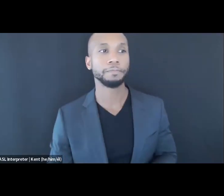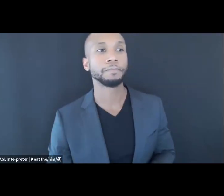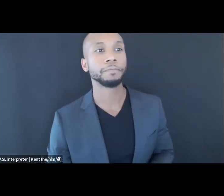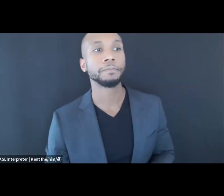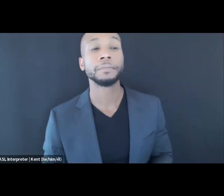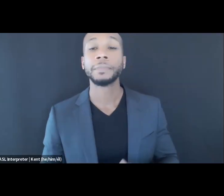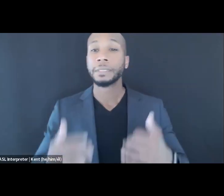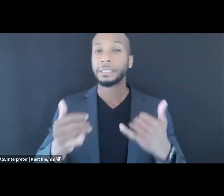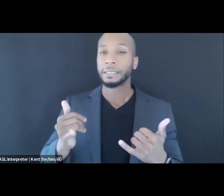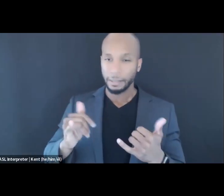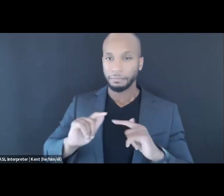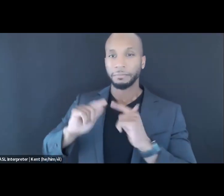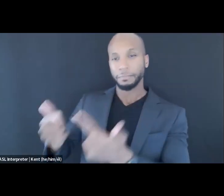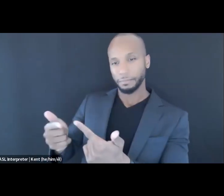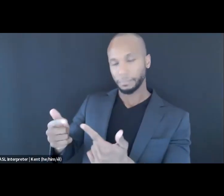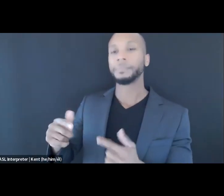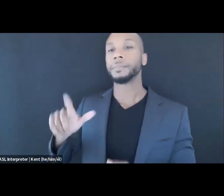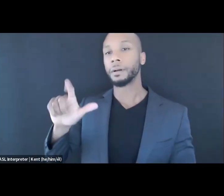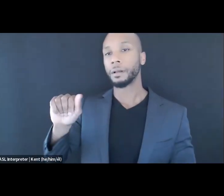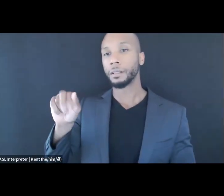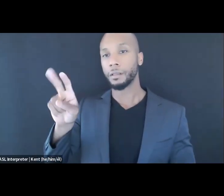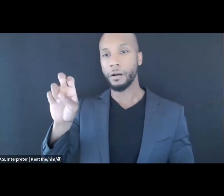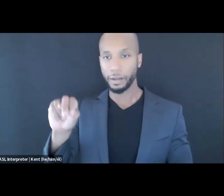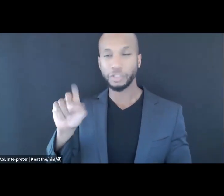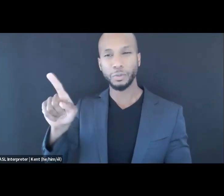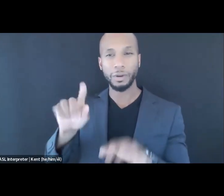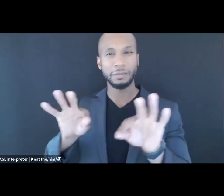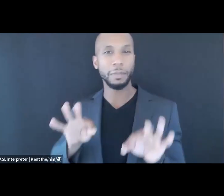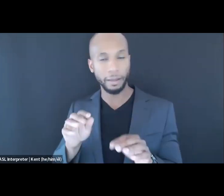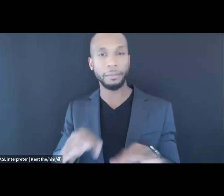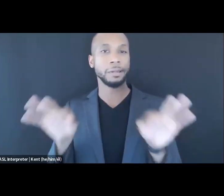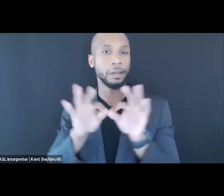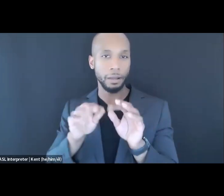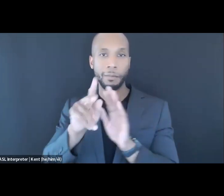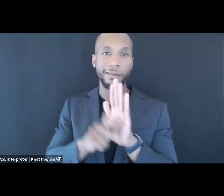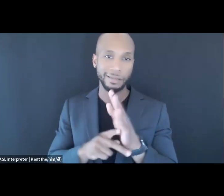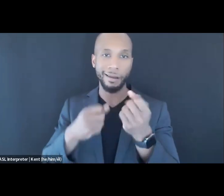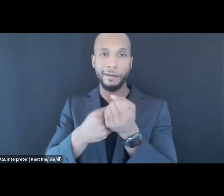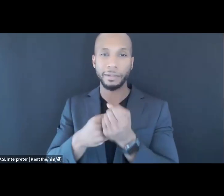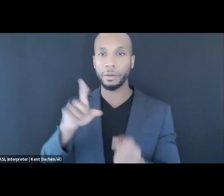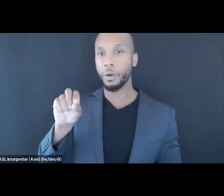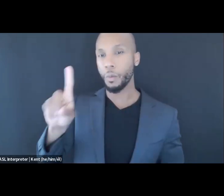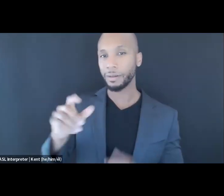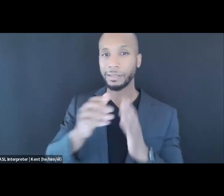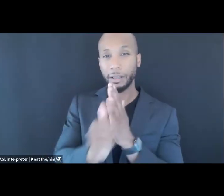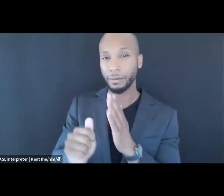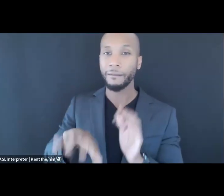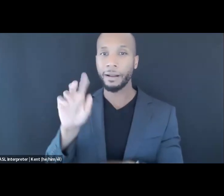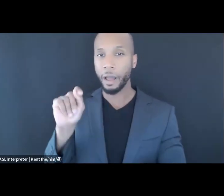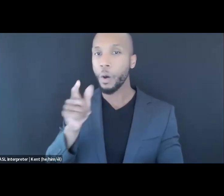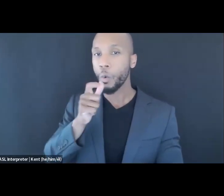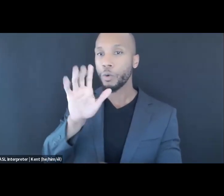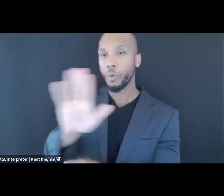I'm now going to turn things over to my colleague, Lauren Proby, to walk through the key policy advocacy 101 skill of finding out who your